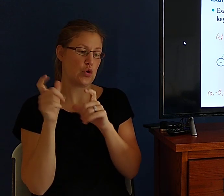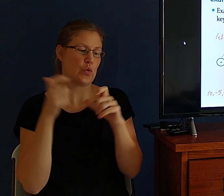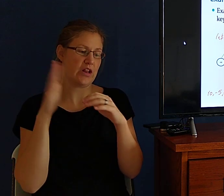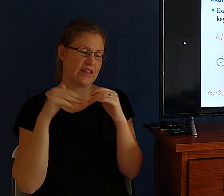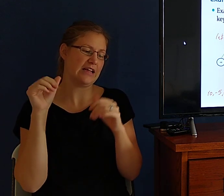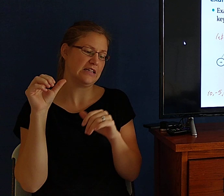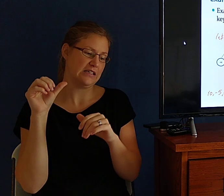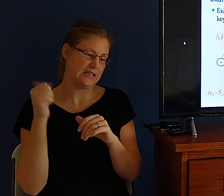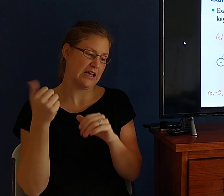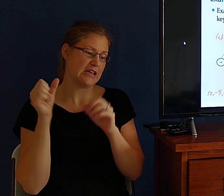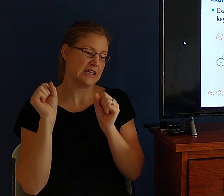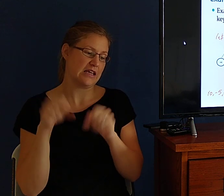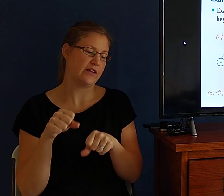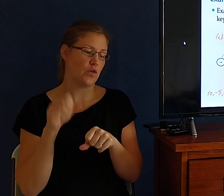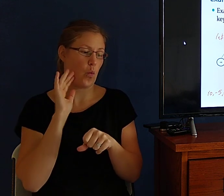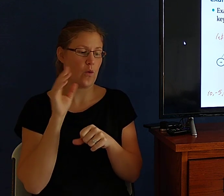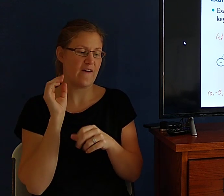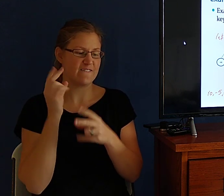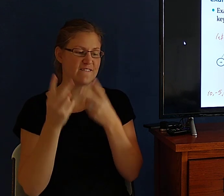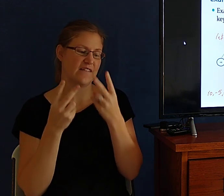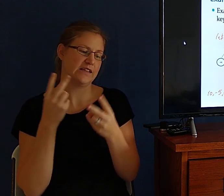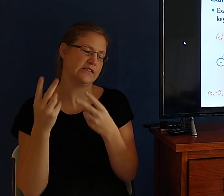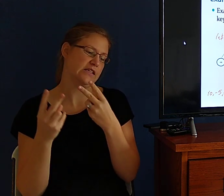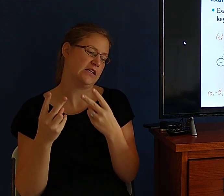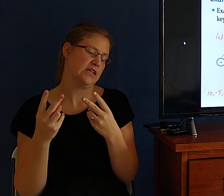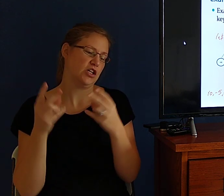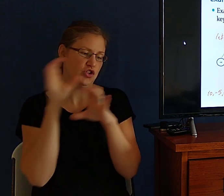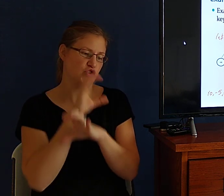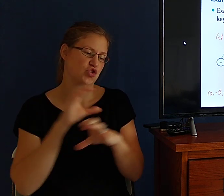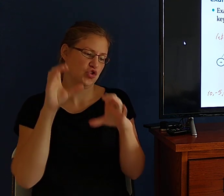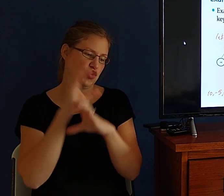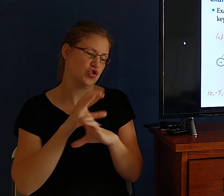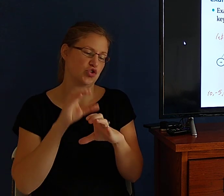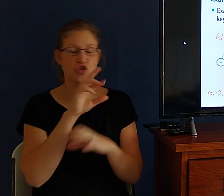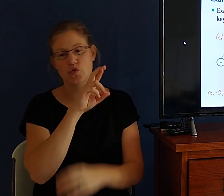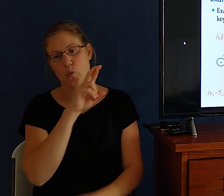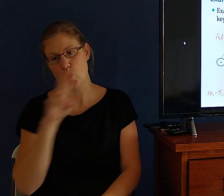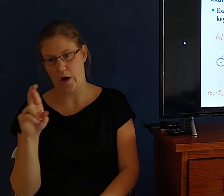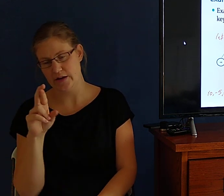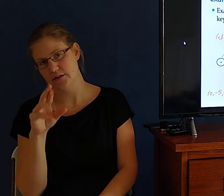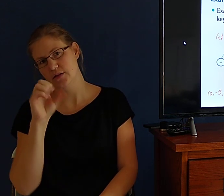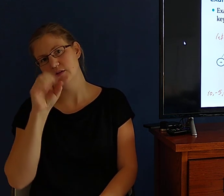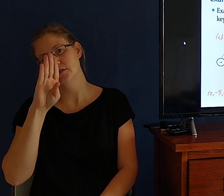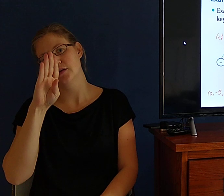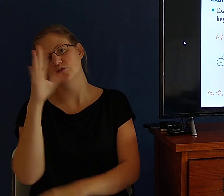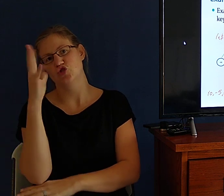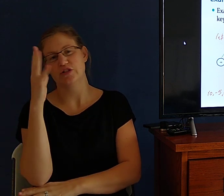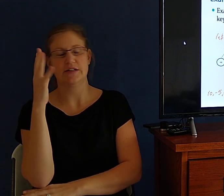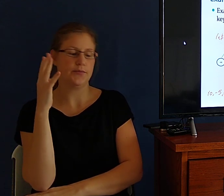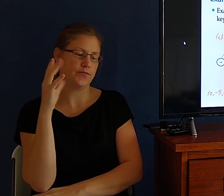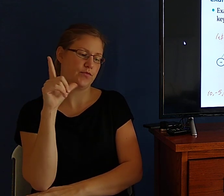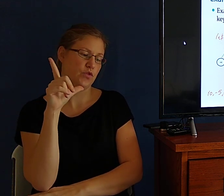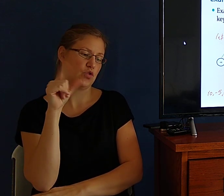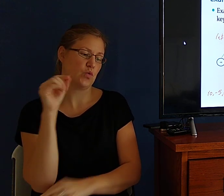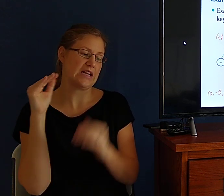so we will visit or we will search in the right subtree. The 20 is equal to